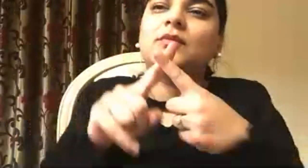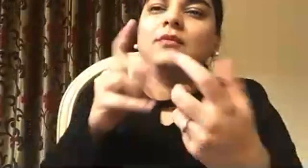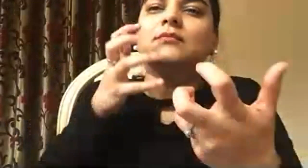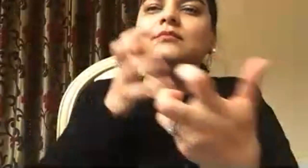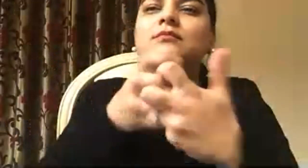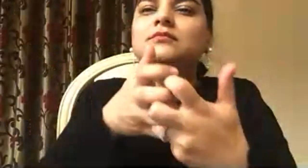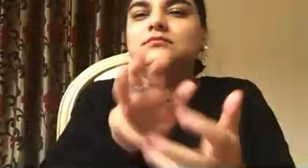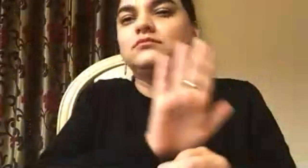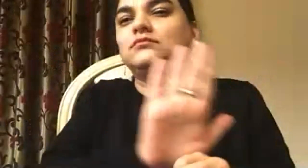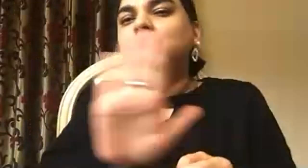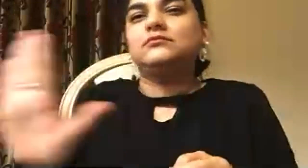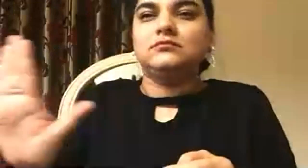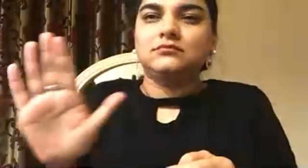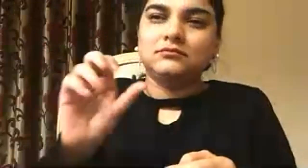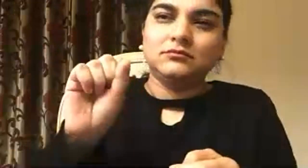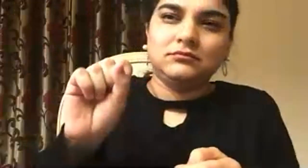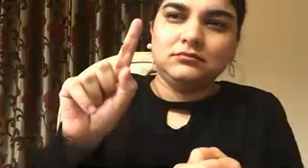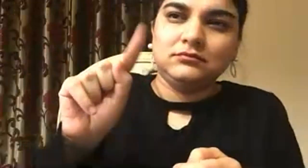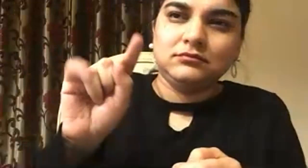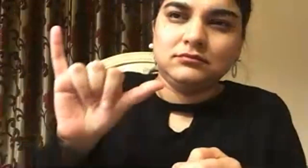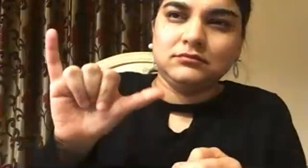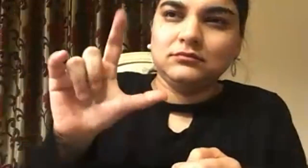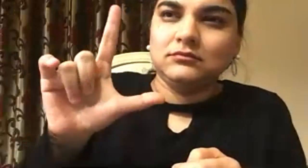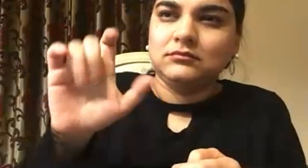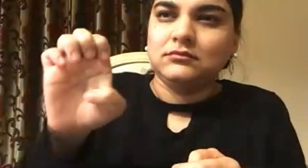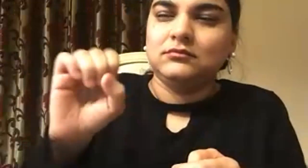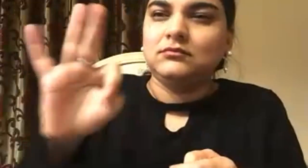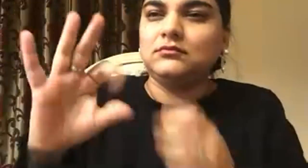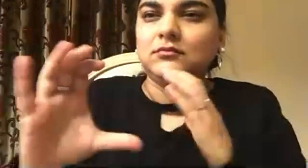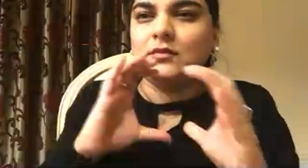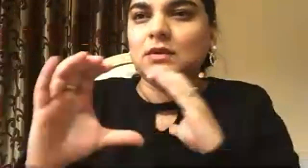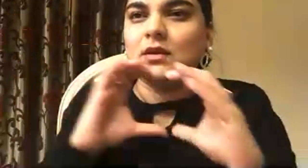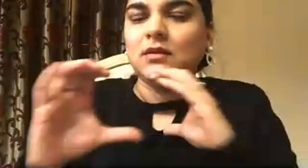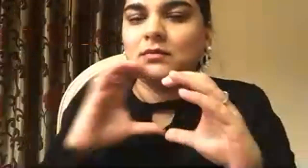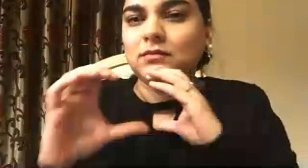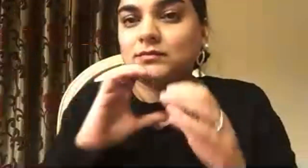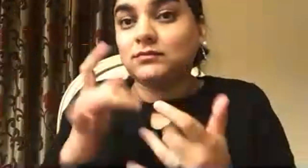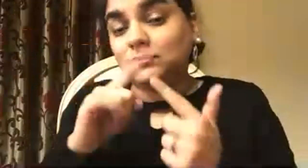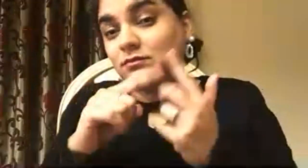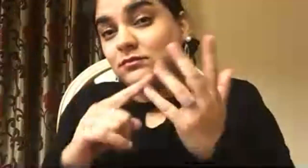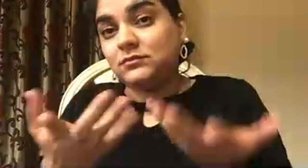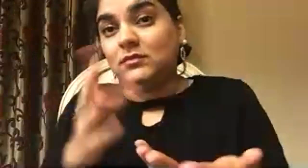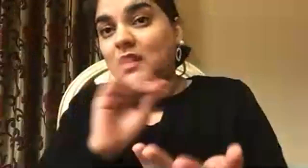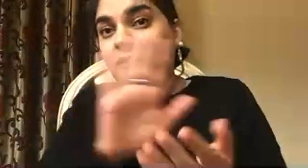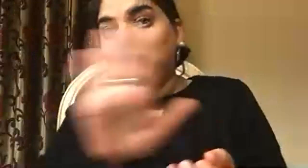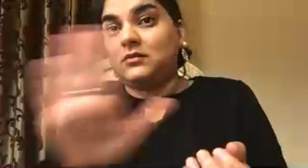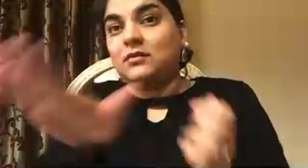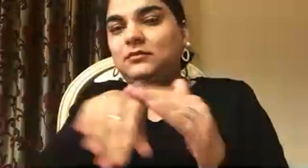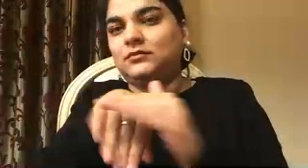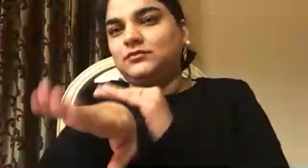one moment, being accommodation or communication preferences, a whole host